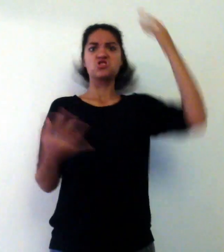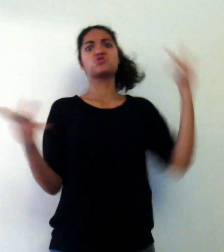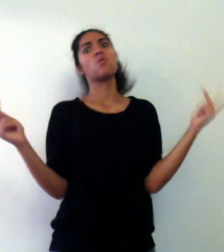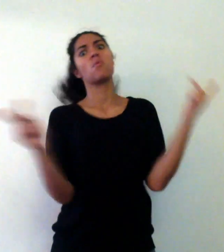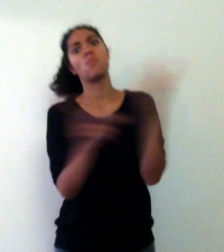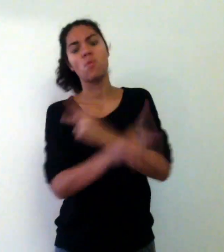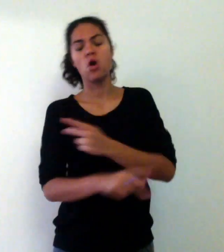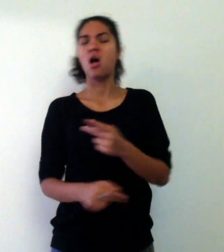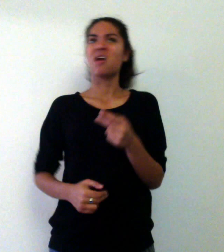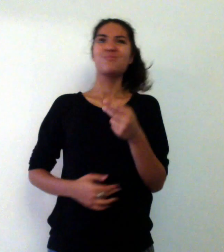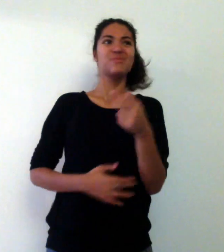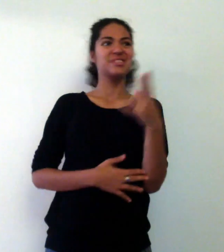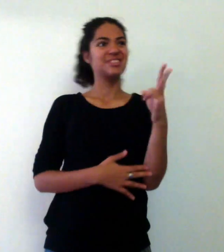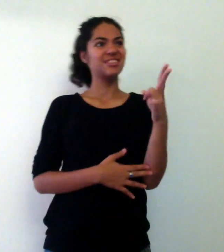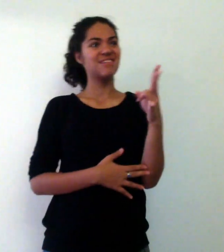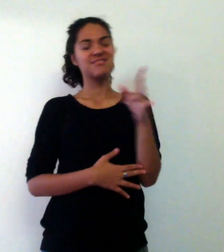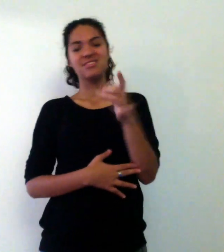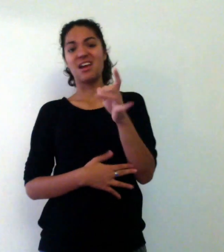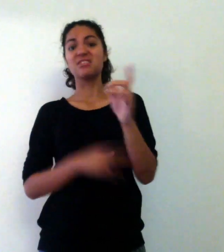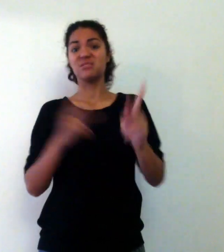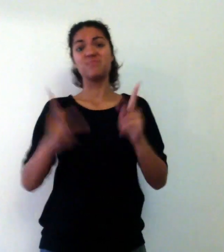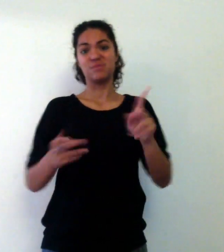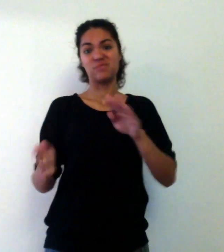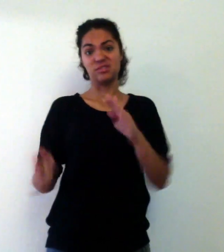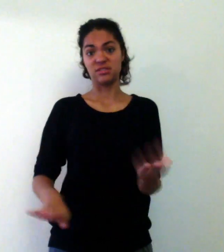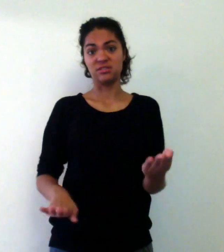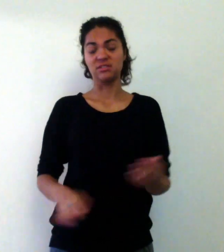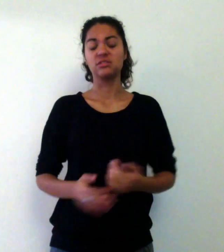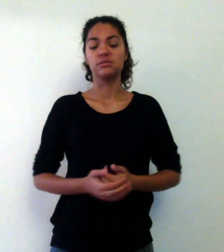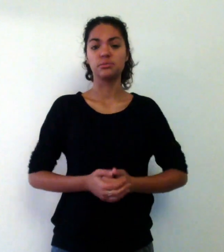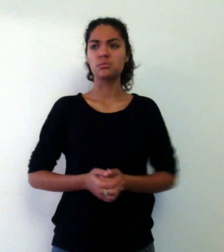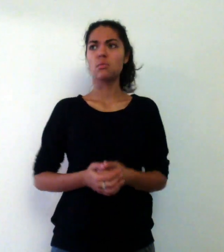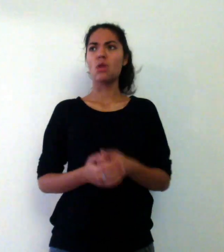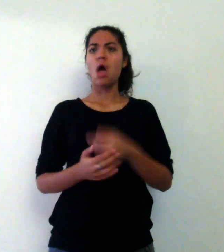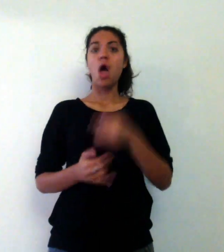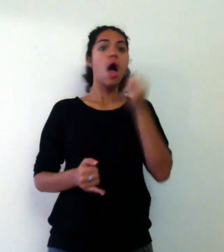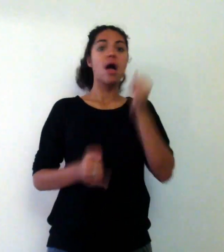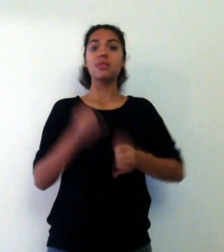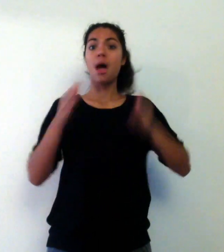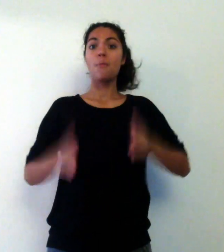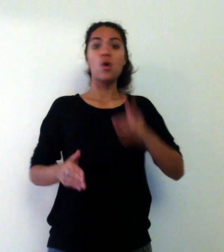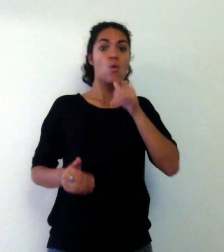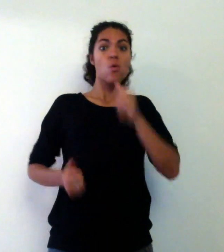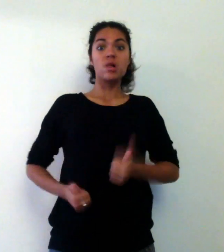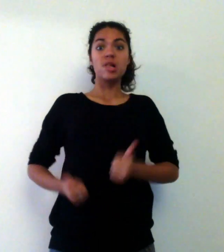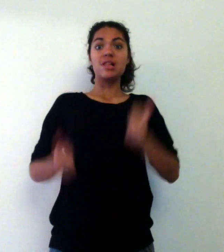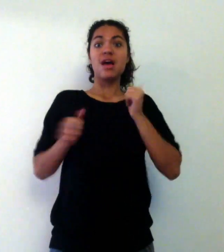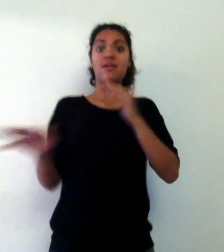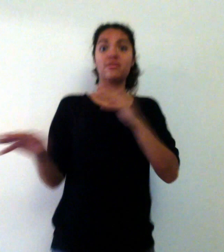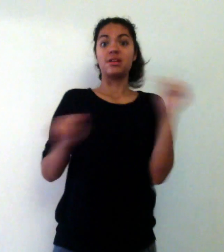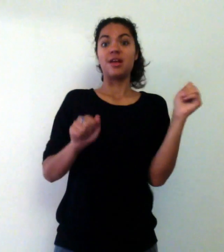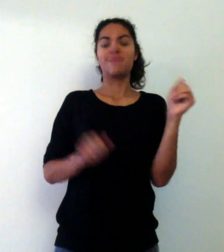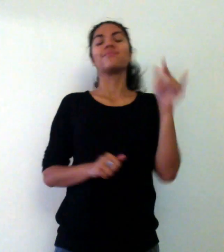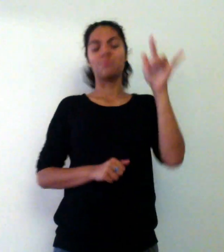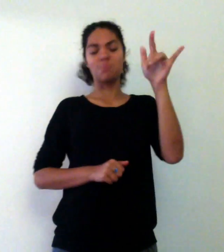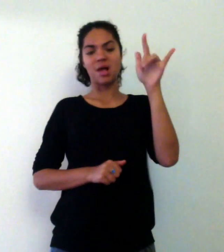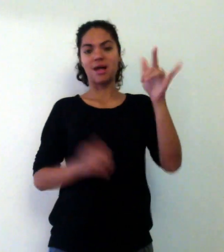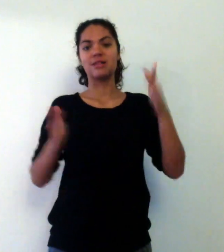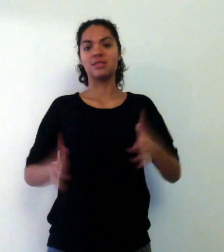last one to leave the fuselage alive was the pilot himself, and when he left, his uniform was on fire. He